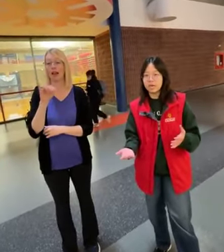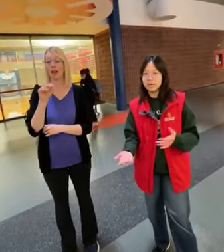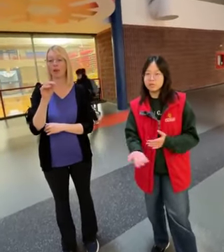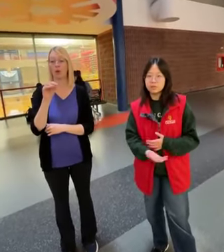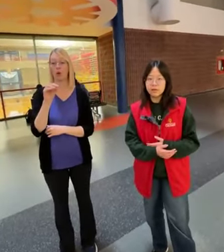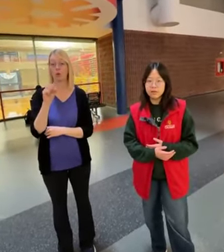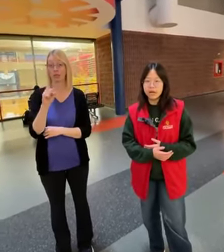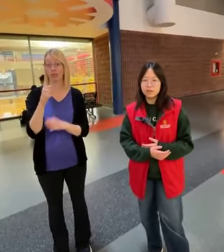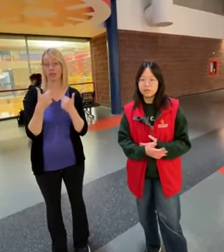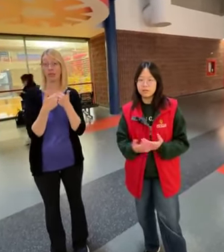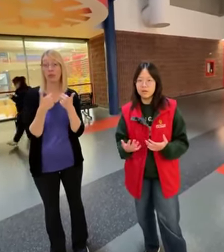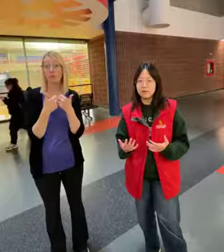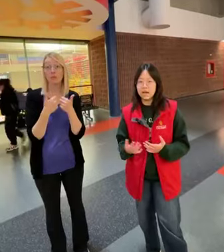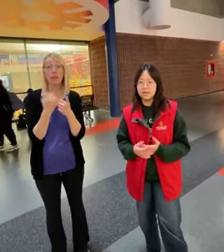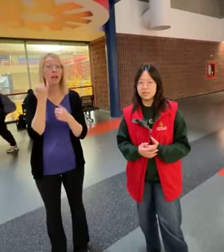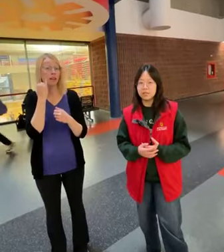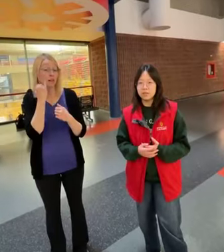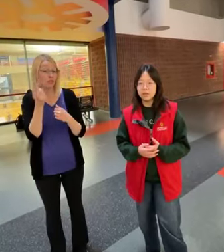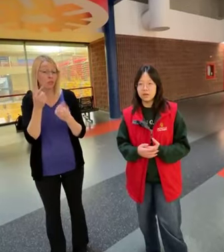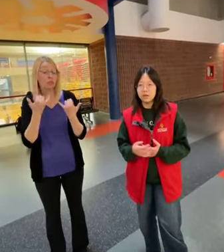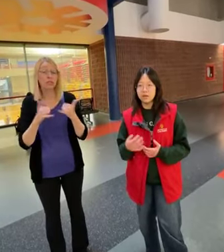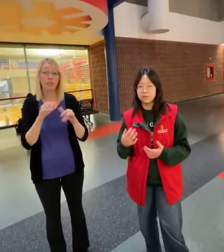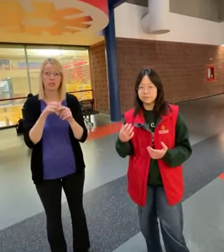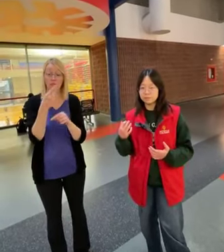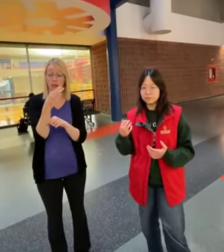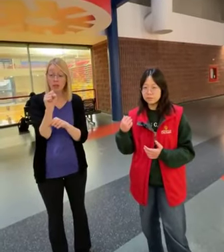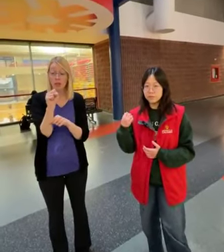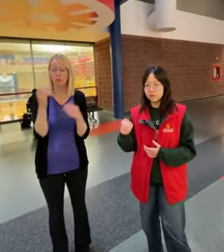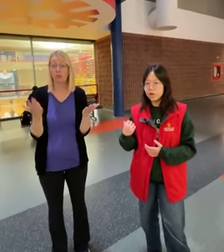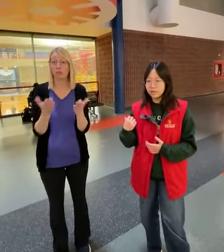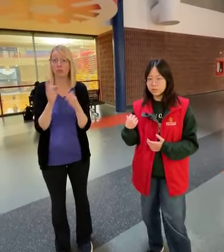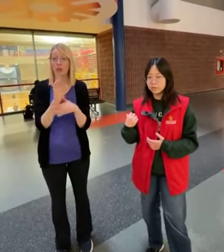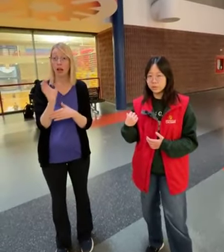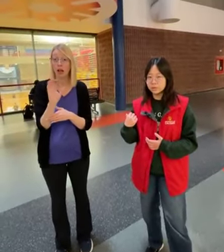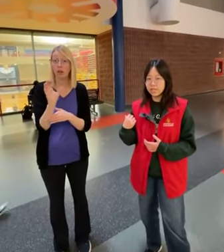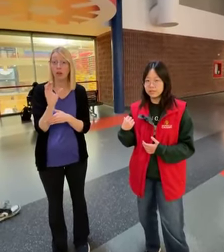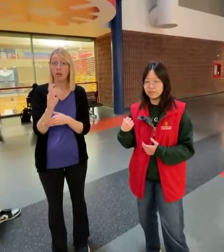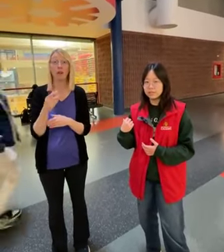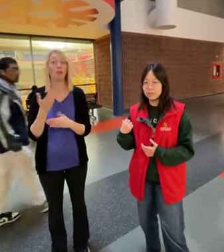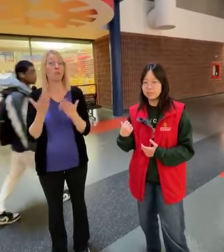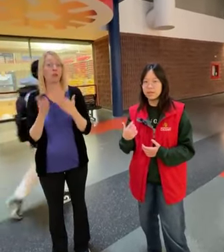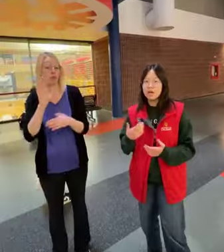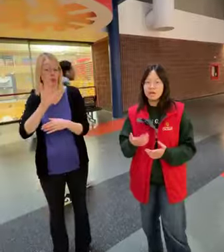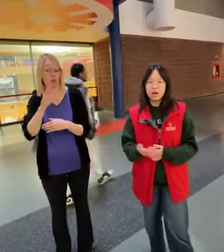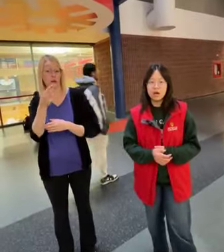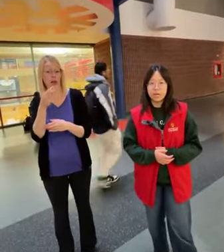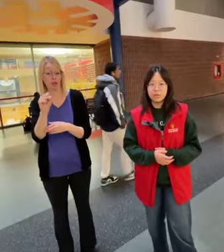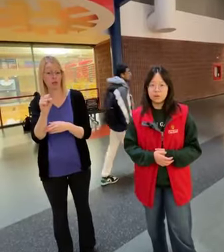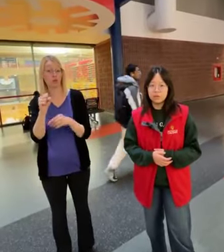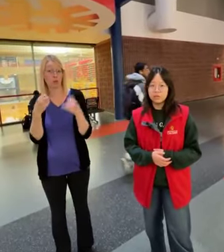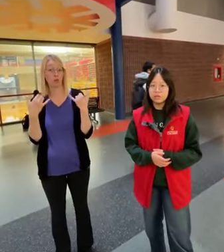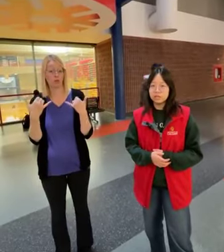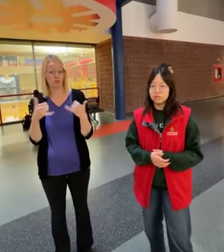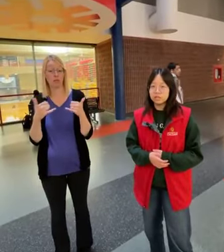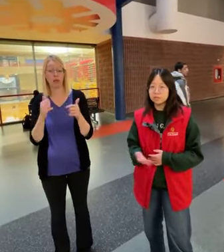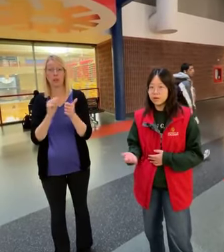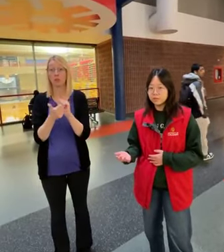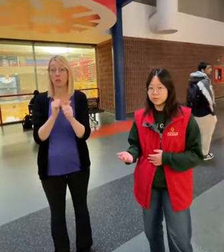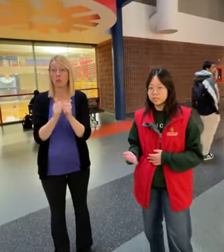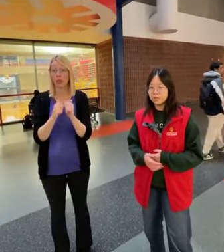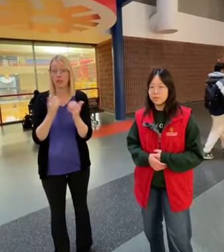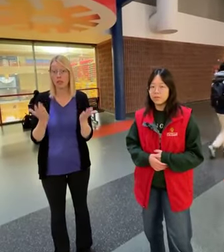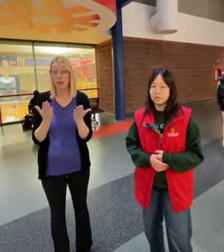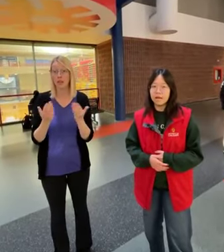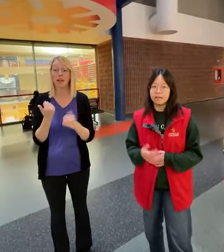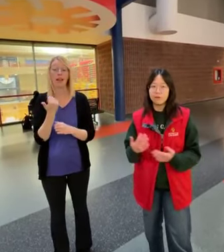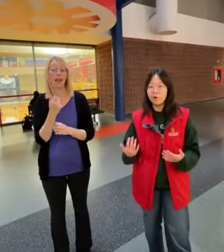some of you are still in high school around Calgary, you might have had some of your high school sports games in this space. Anyone in grade